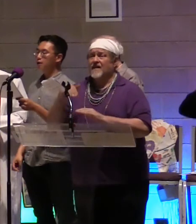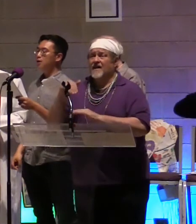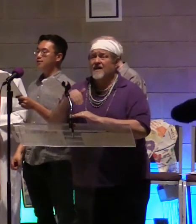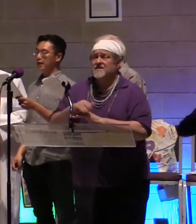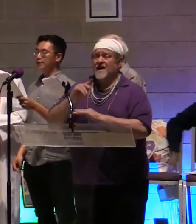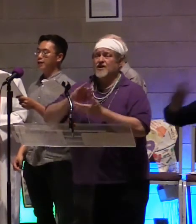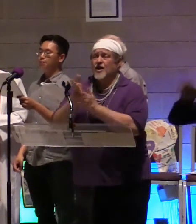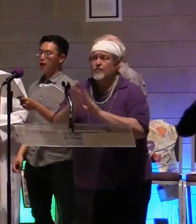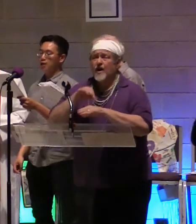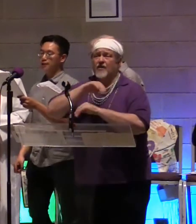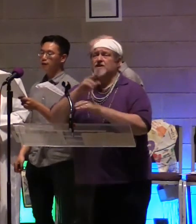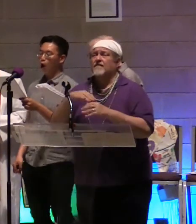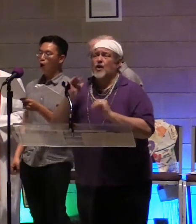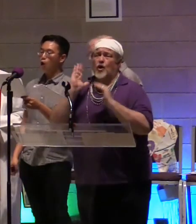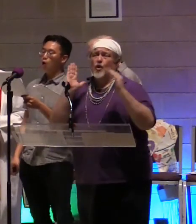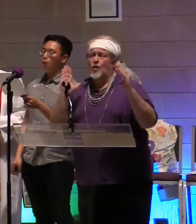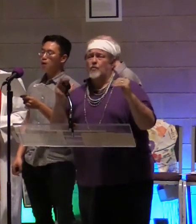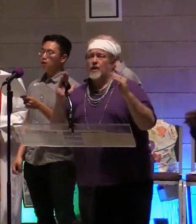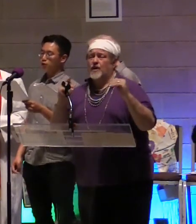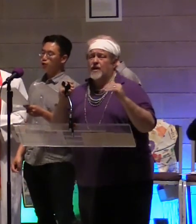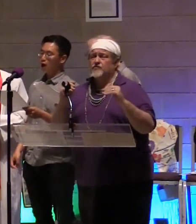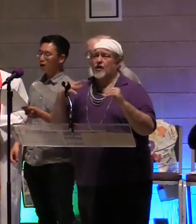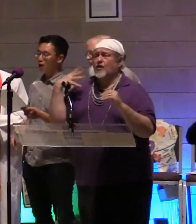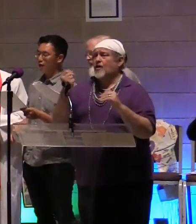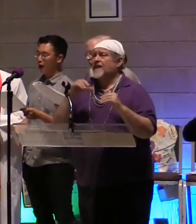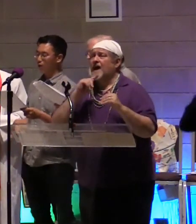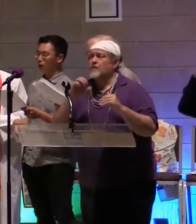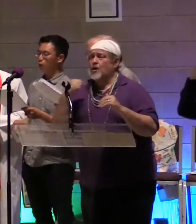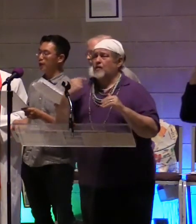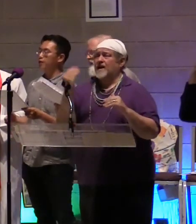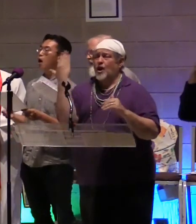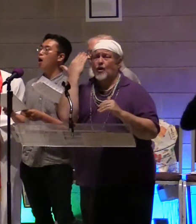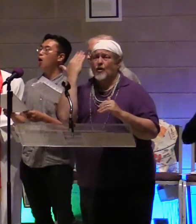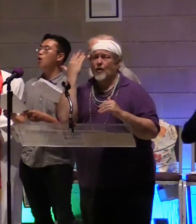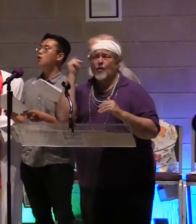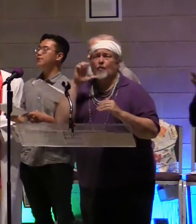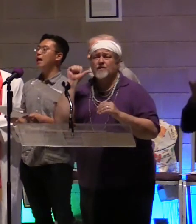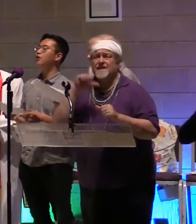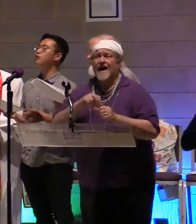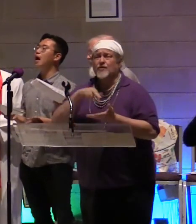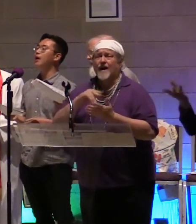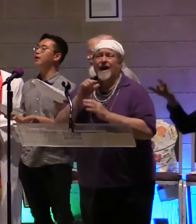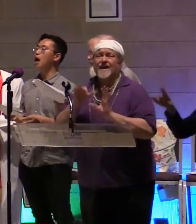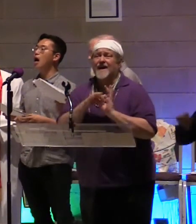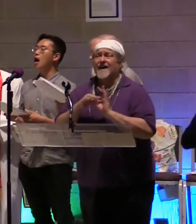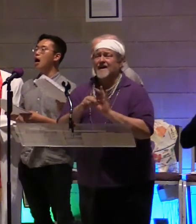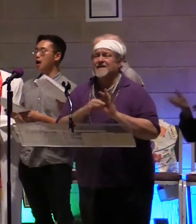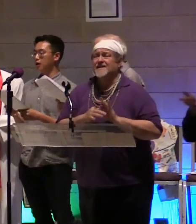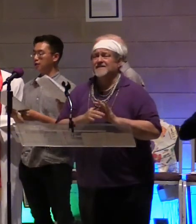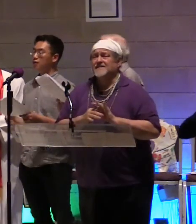united, sending prayers of hope, stronger than what we know. We stand